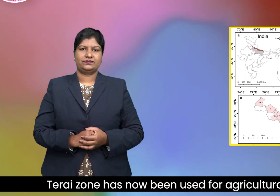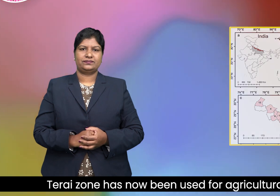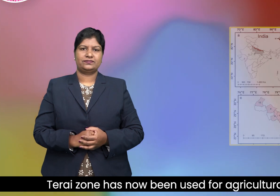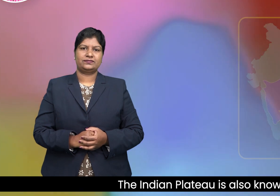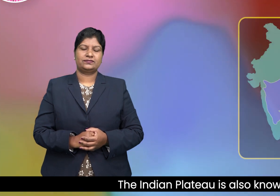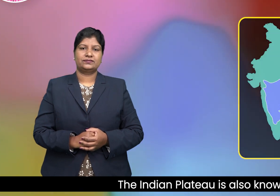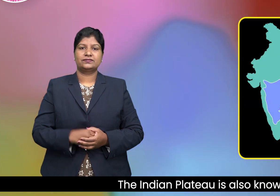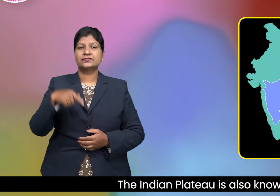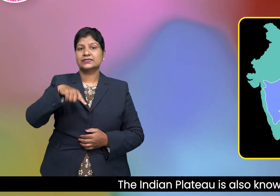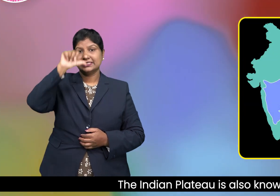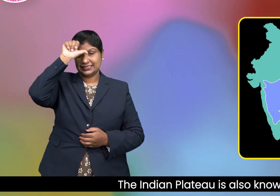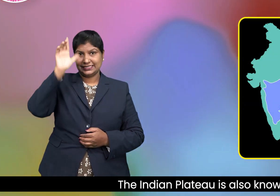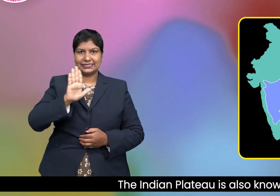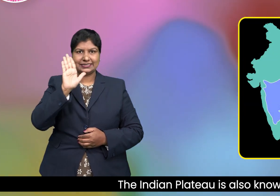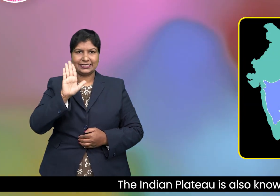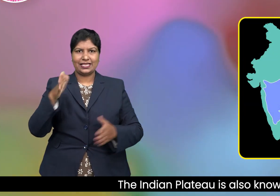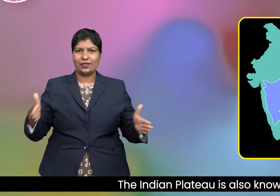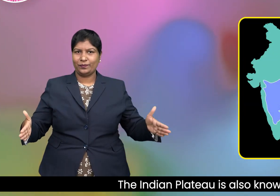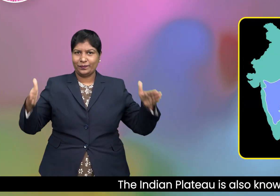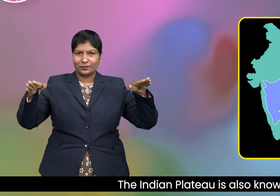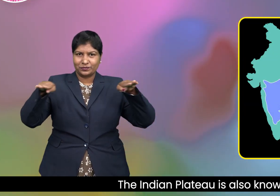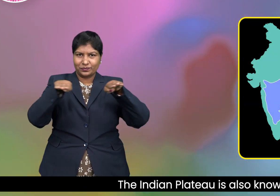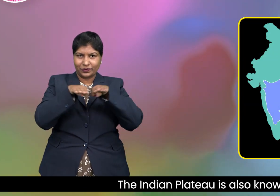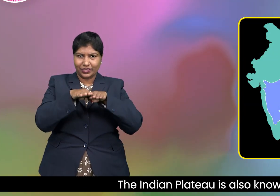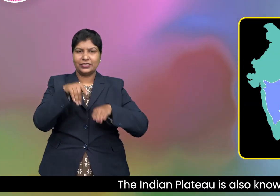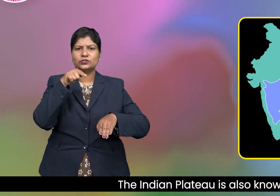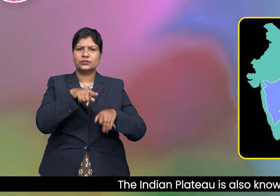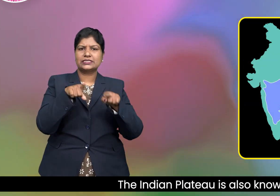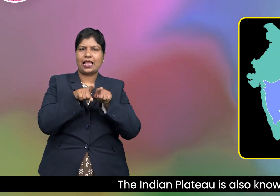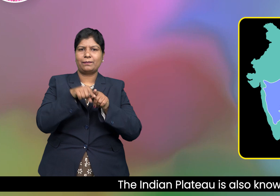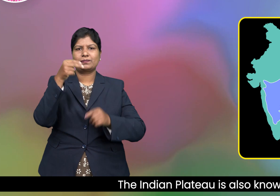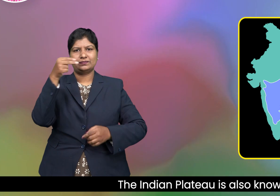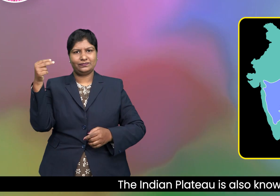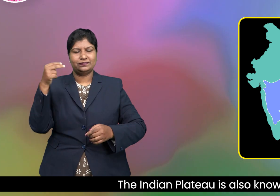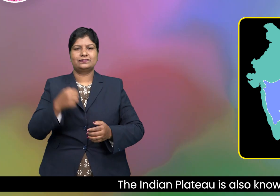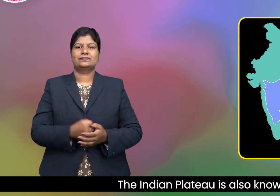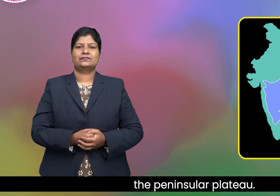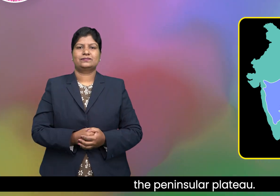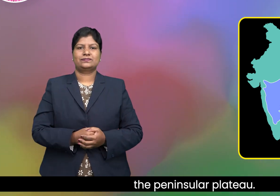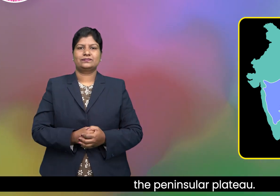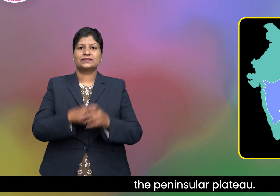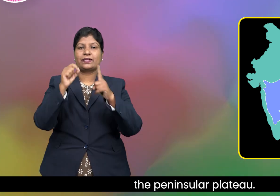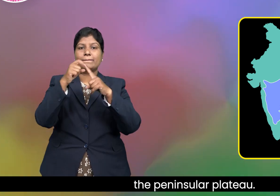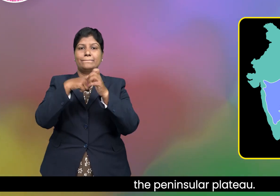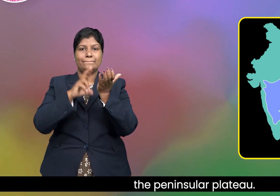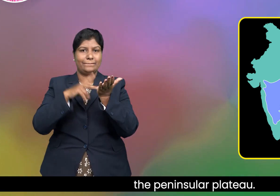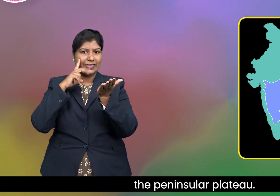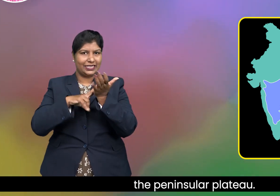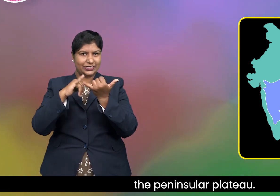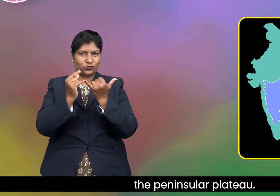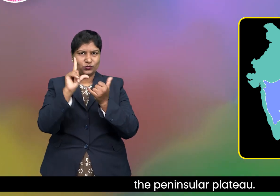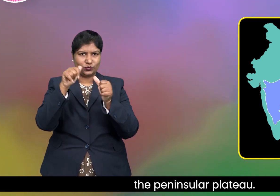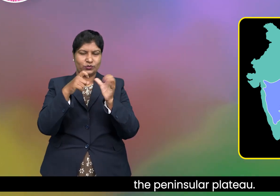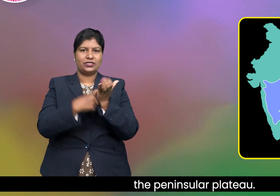the Indian Plateau is also known as the Peninsular Plateau